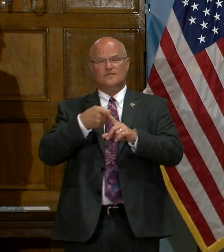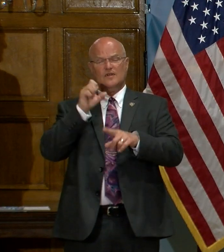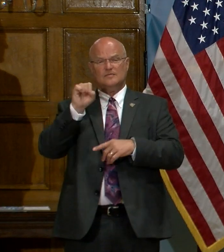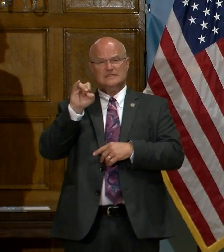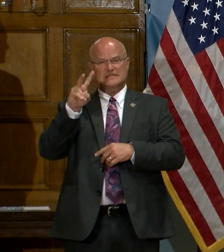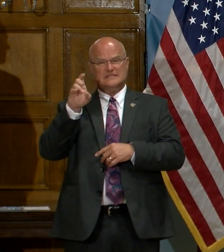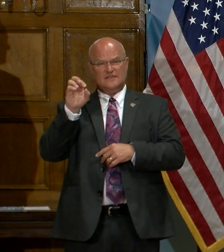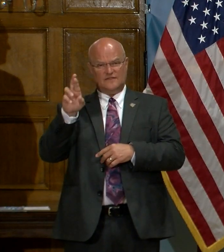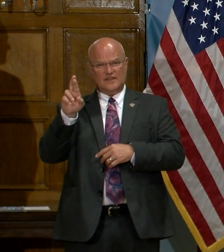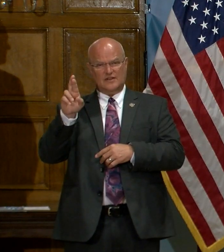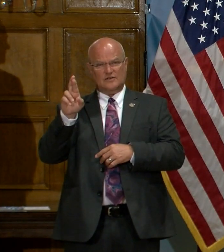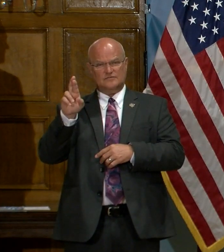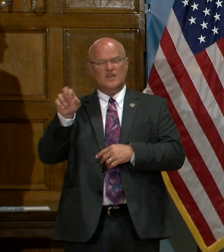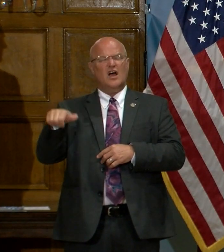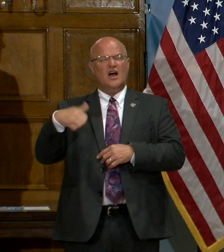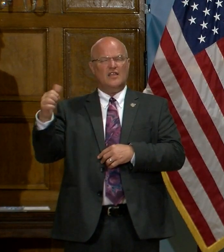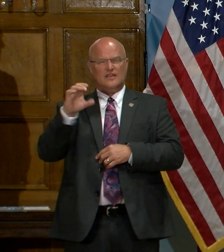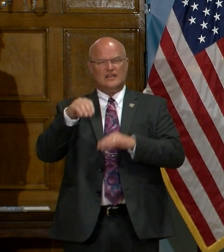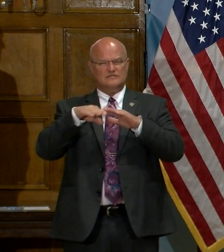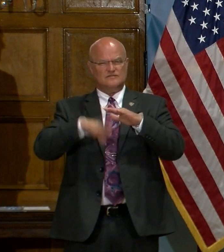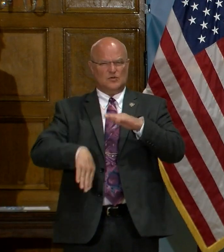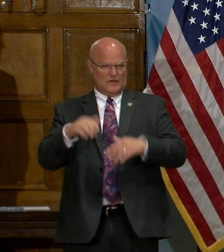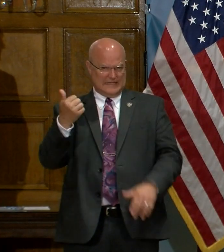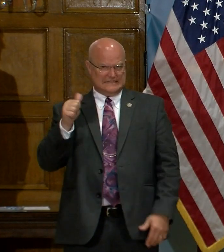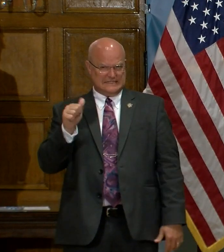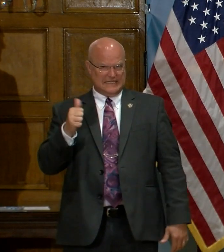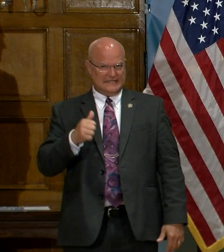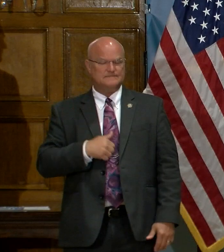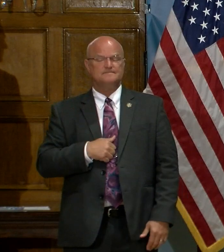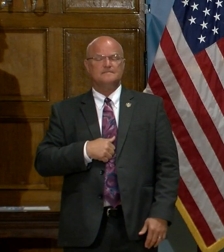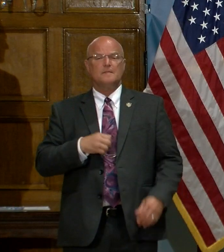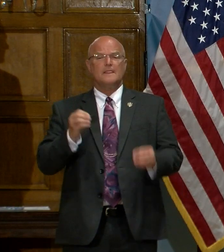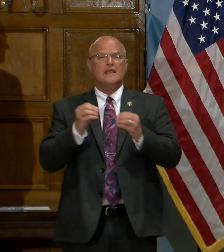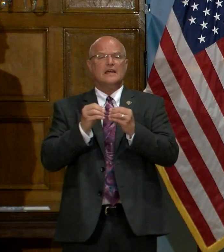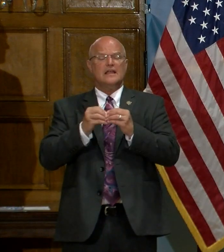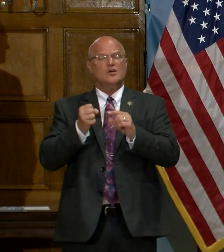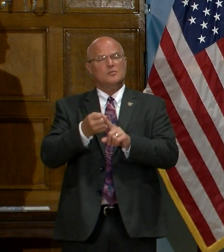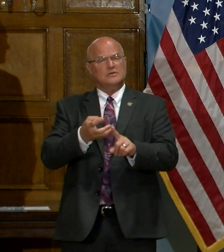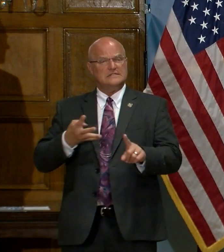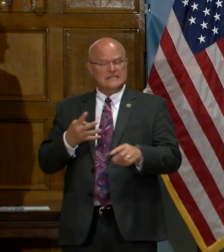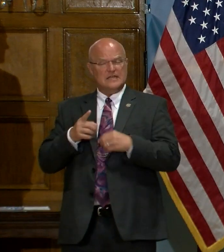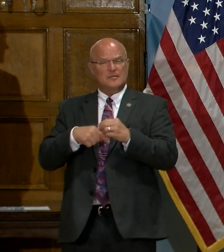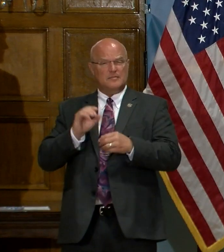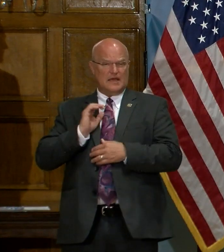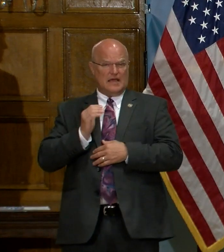were fewer than 10. I want to give a little bit more detail